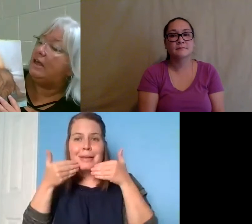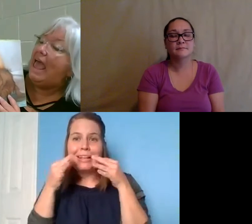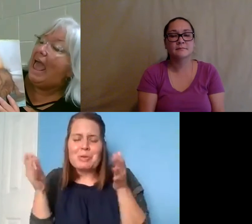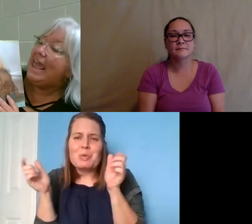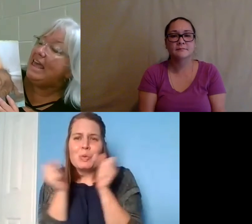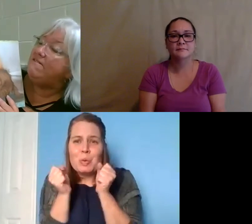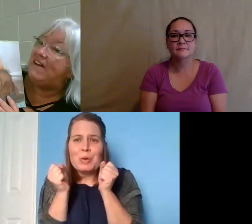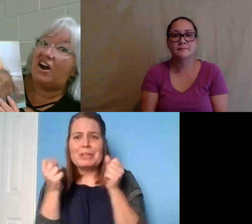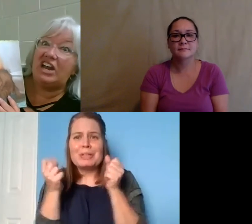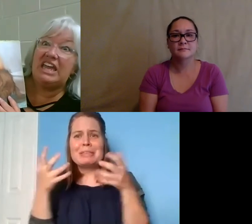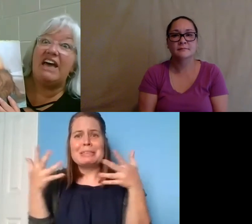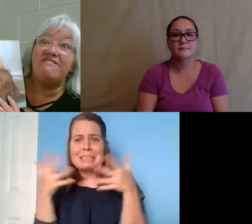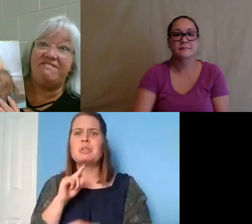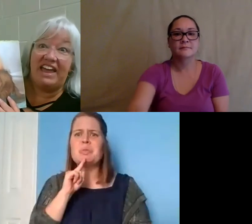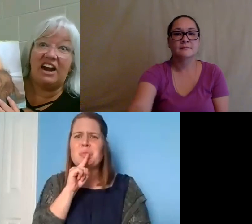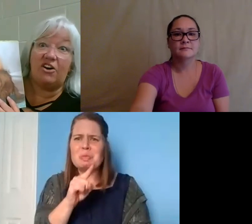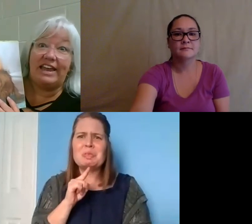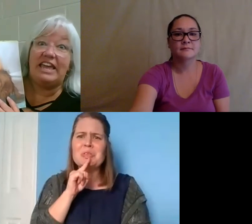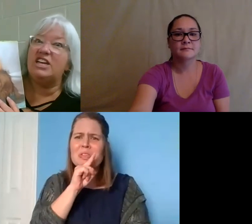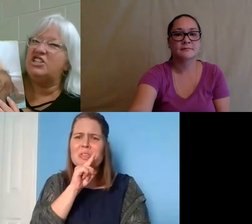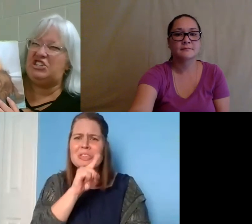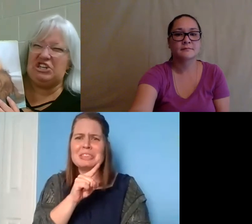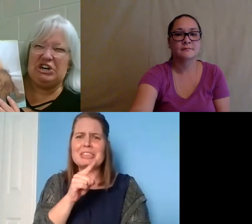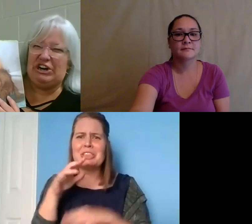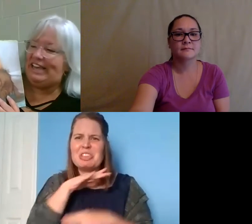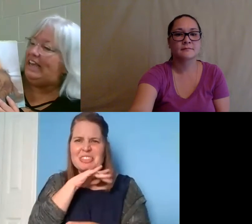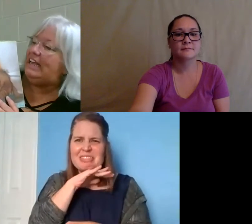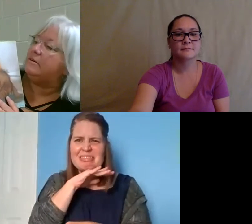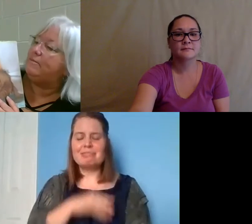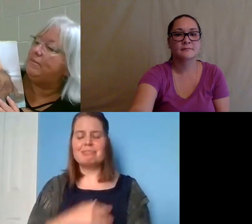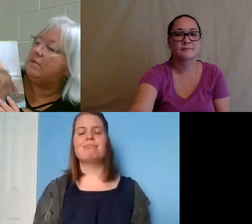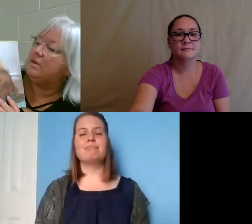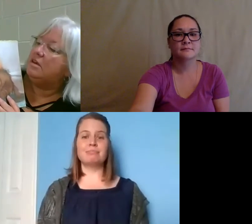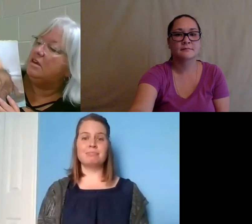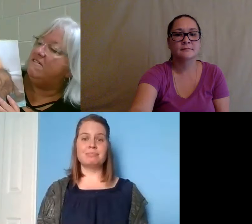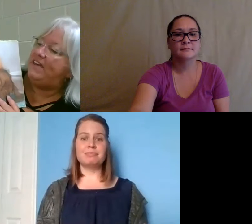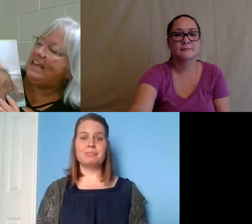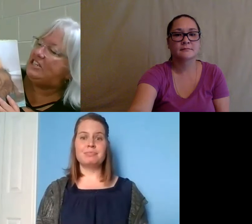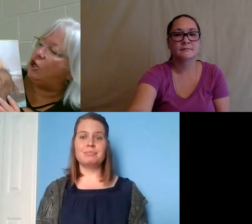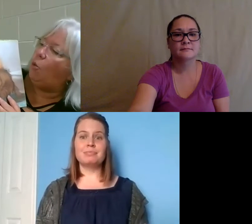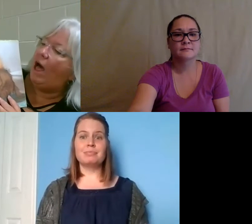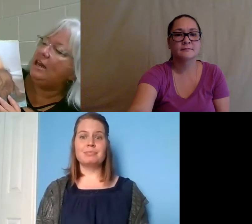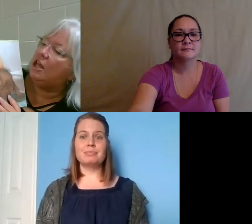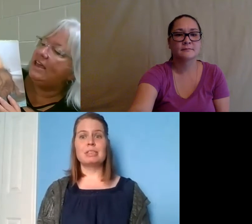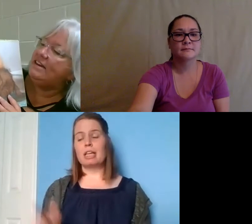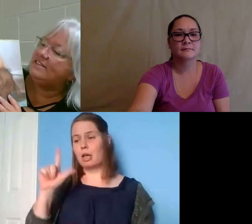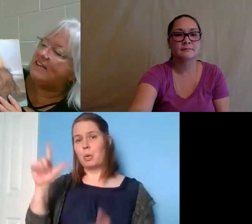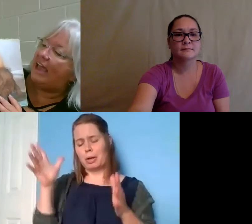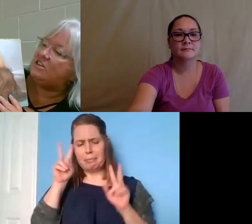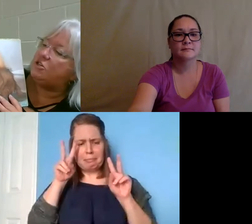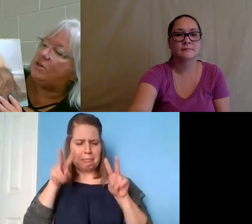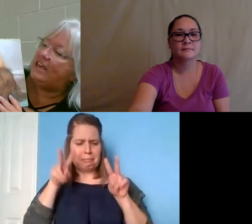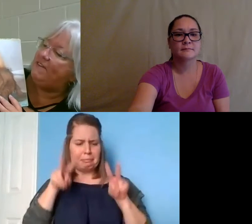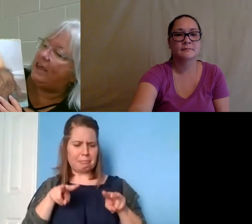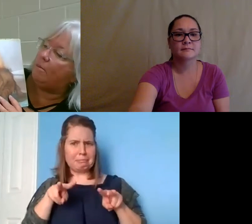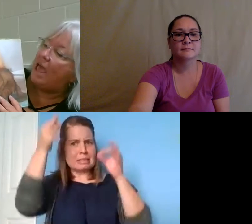scared and very, very dirty. Vicki took one look and